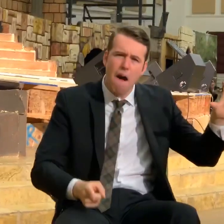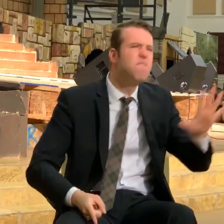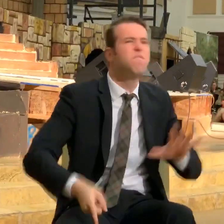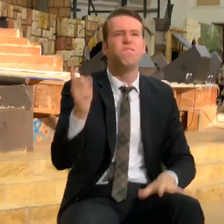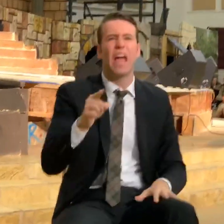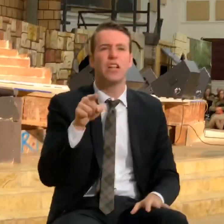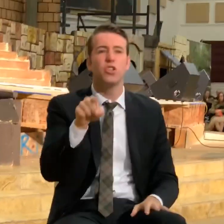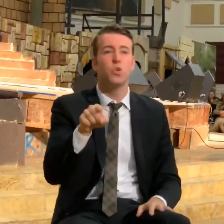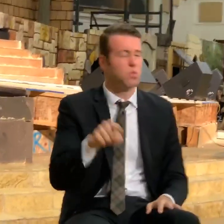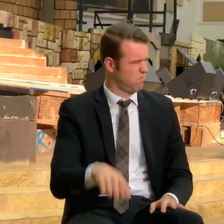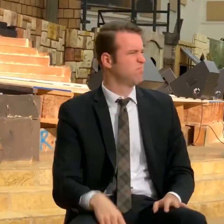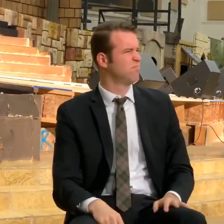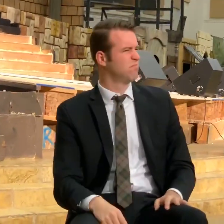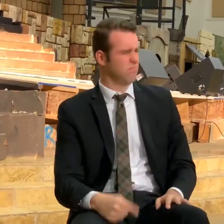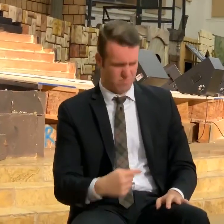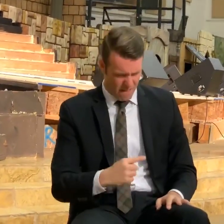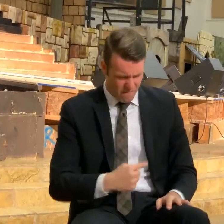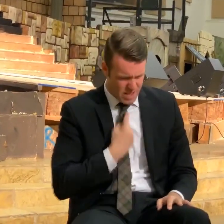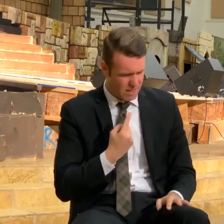you can't seem to figure out why.